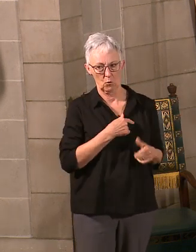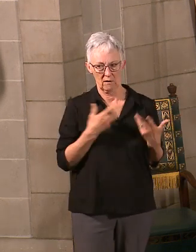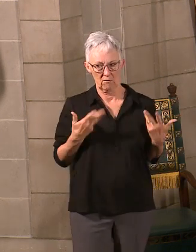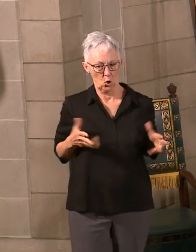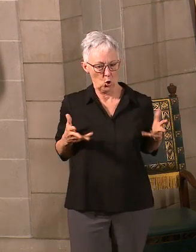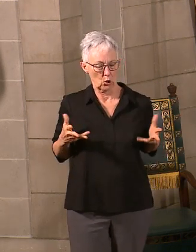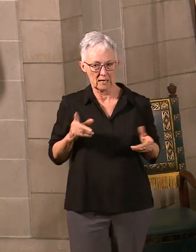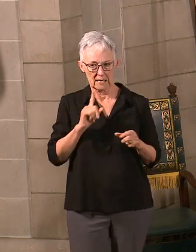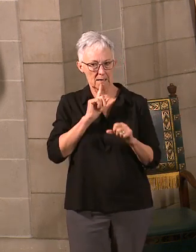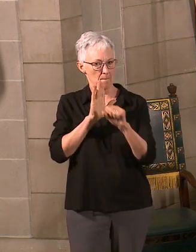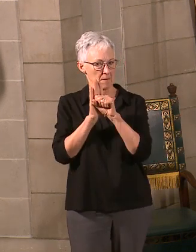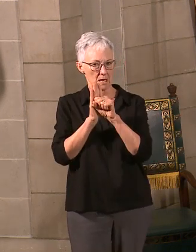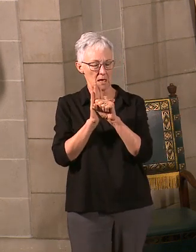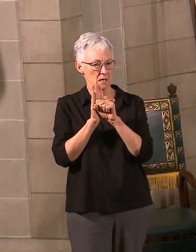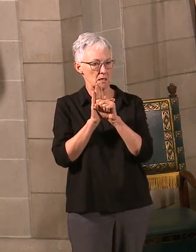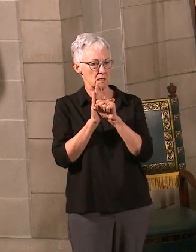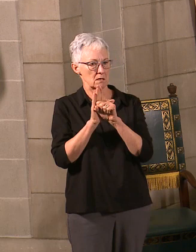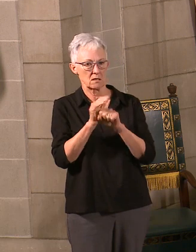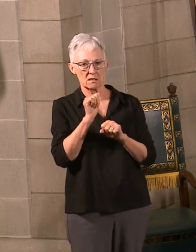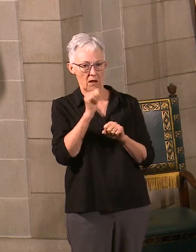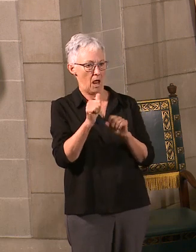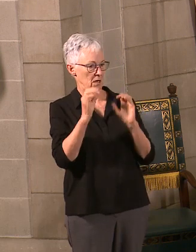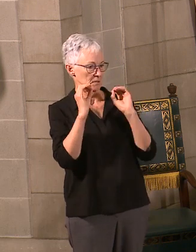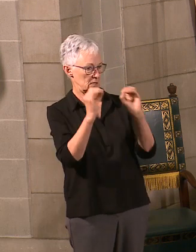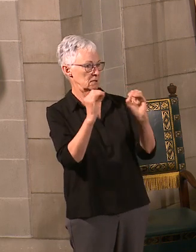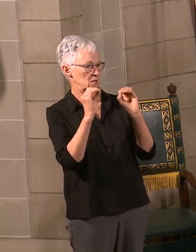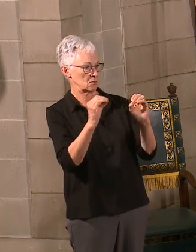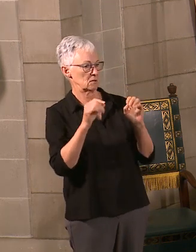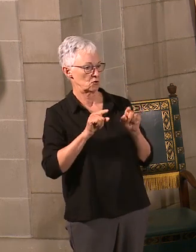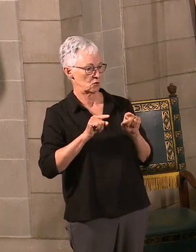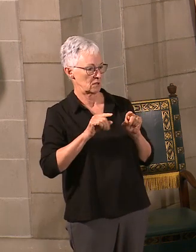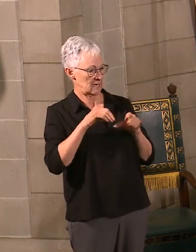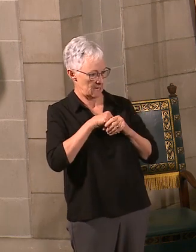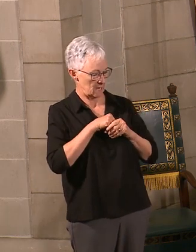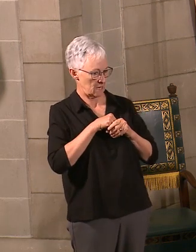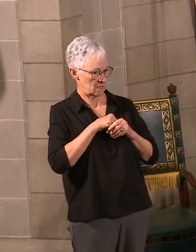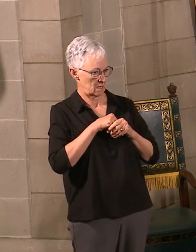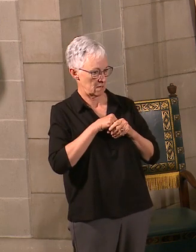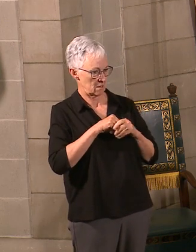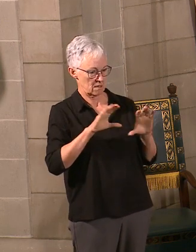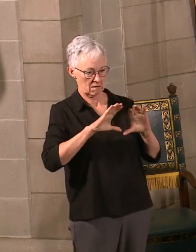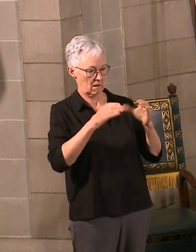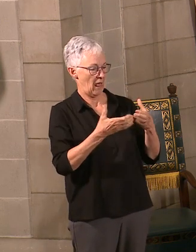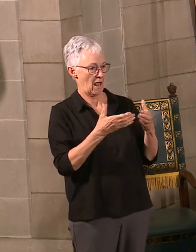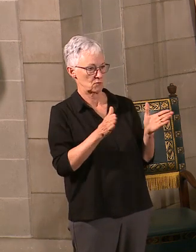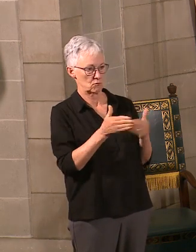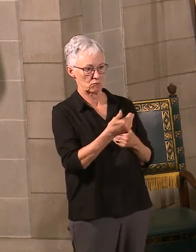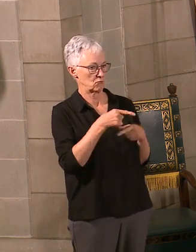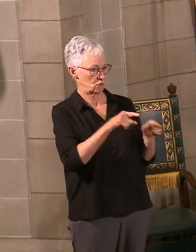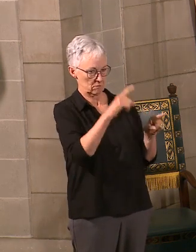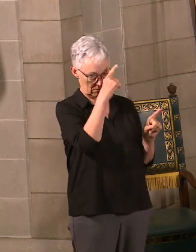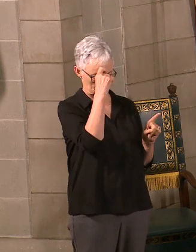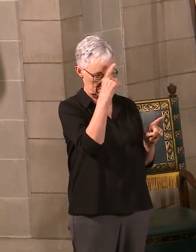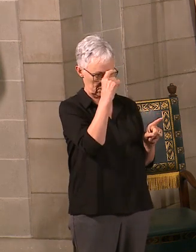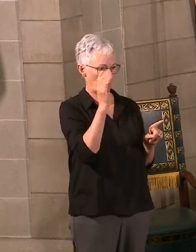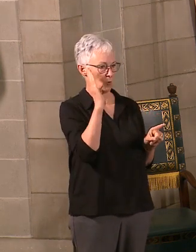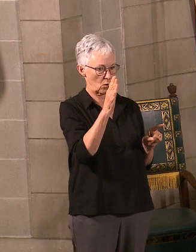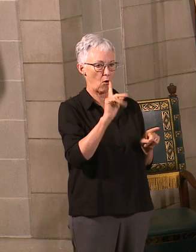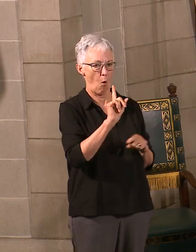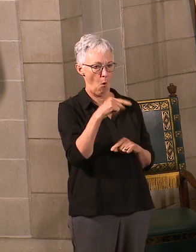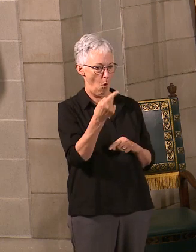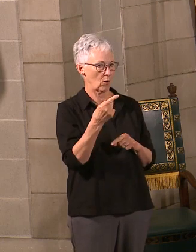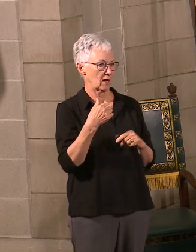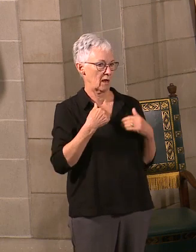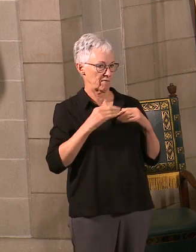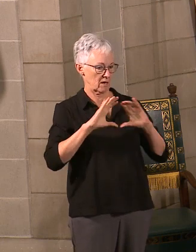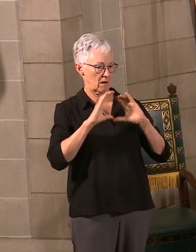teaching in the classroom for the summer. UNL and UNO, we're going to be remote just as we have been in the spring. But we are working